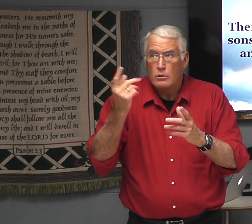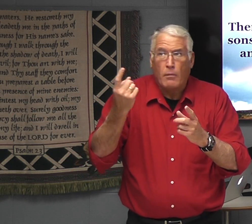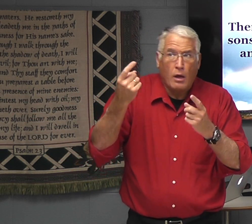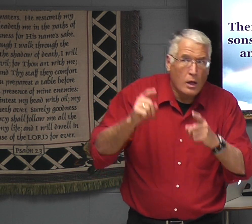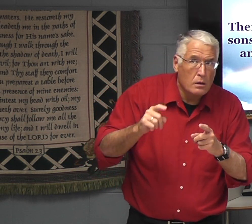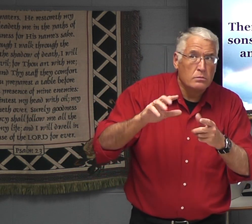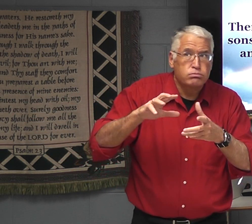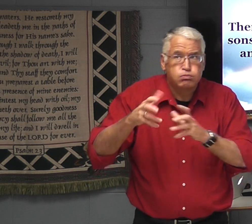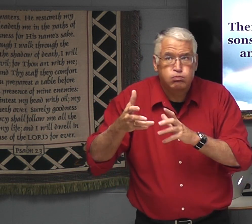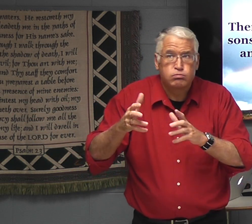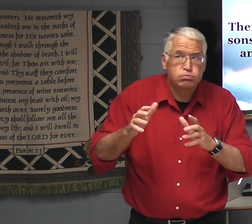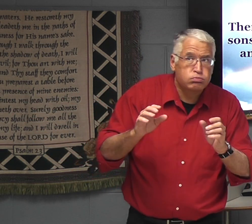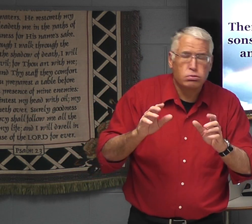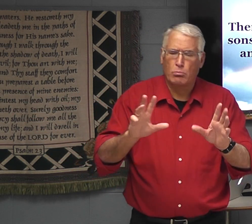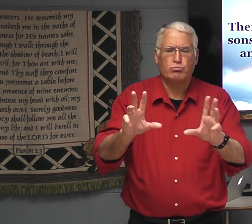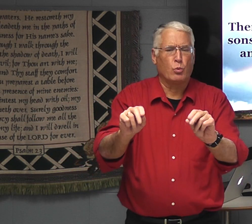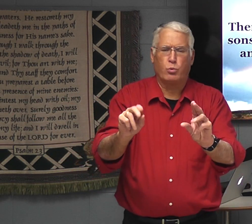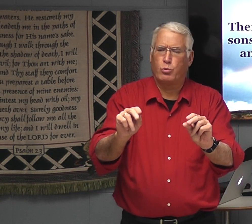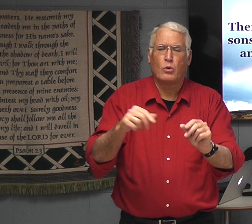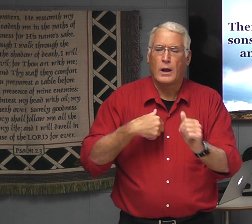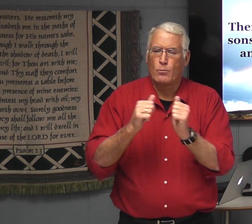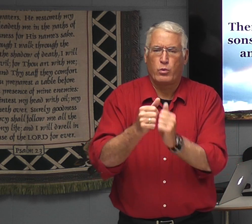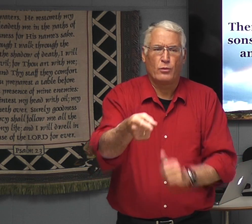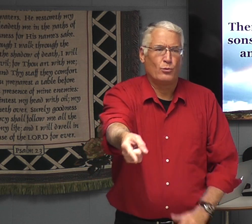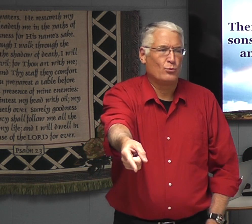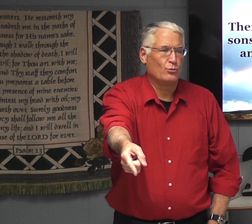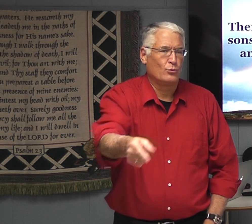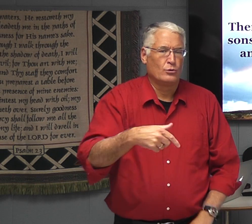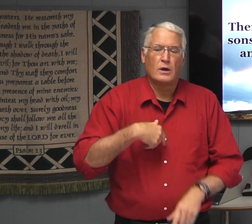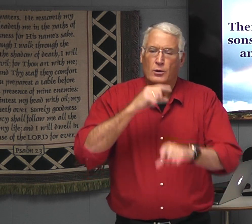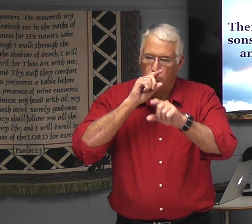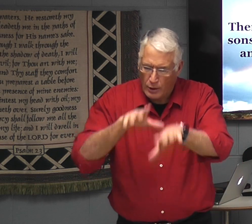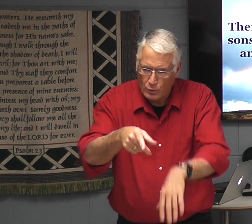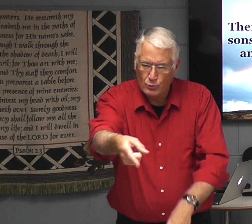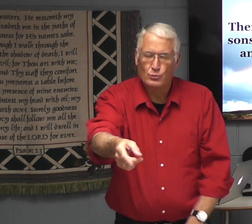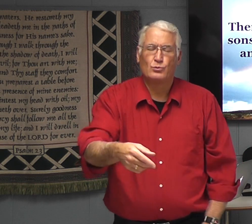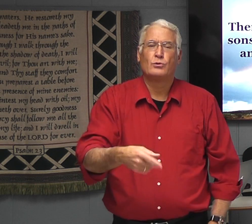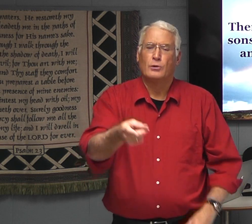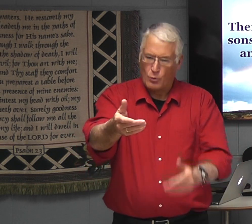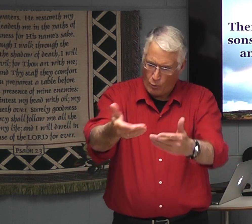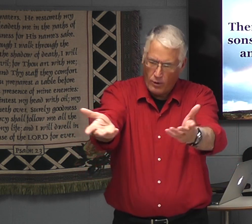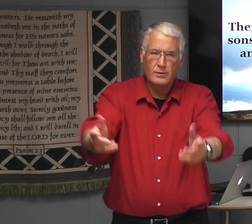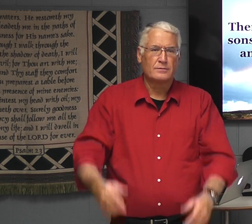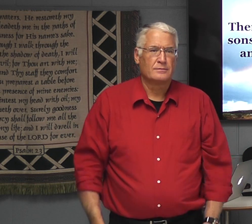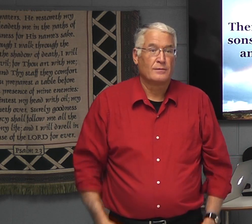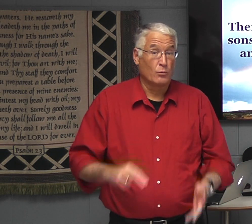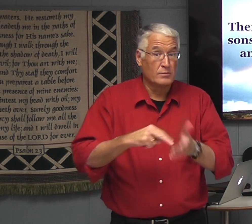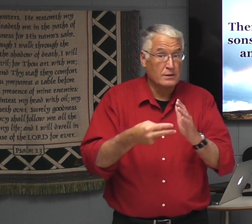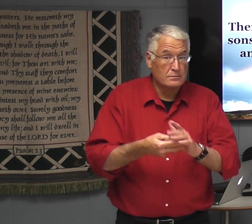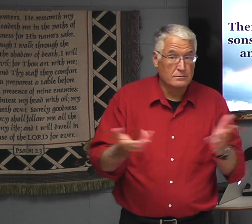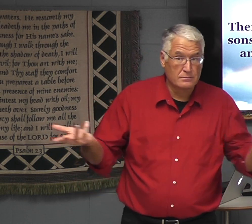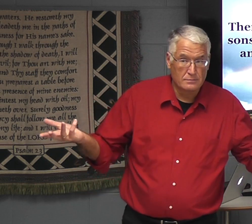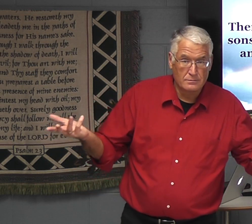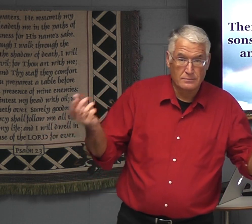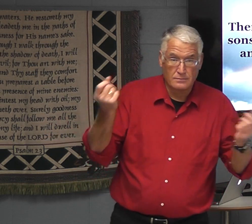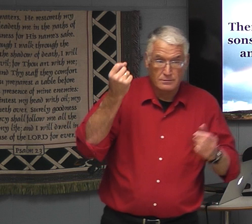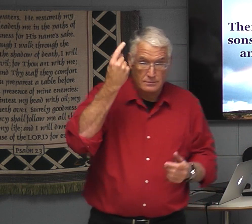themselves. They didn't have to worry about what would happen if things would be messed up. No, he was letting them know that he was with them. So go ahead. That's what that